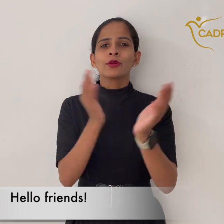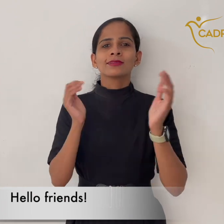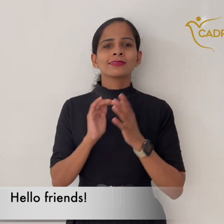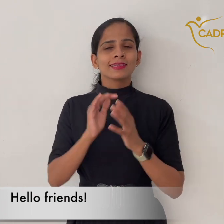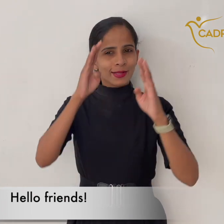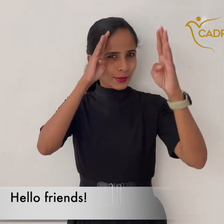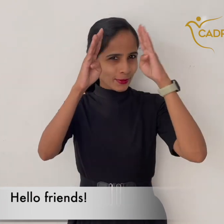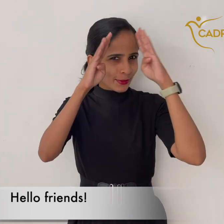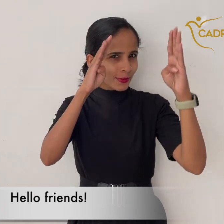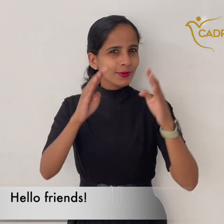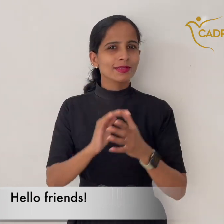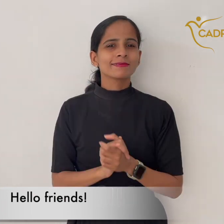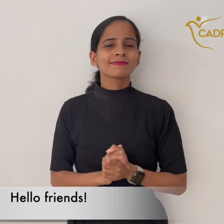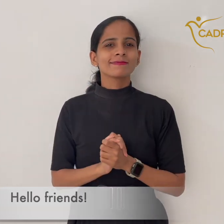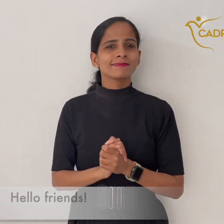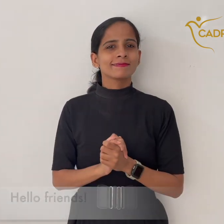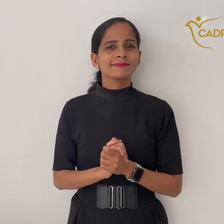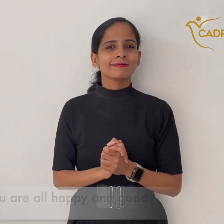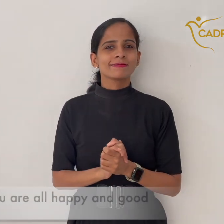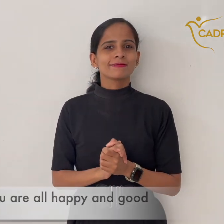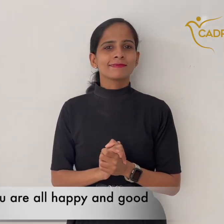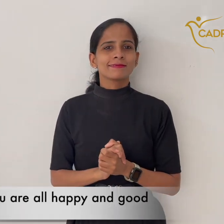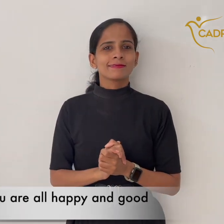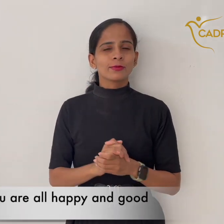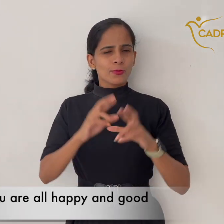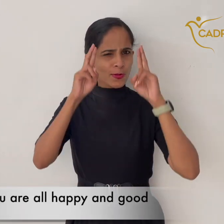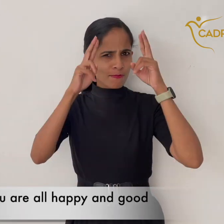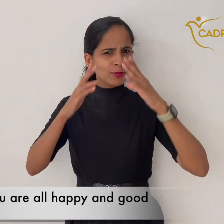Hello, friends. Hope you're all happy and good.